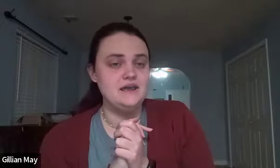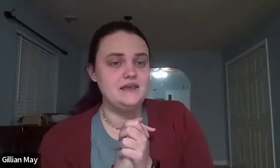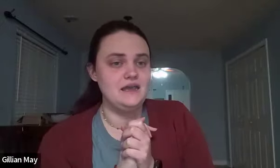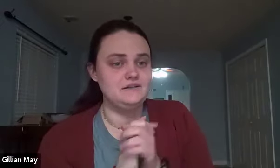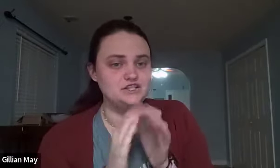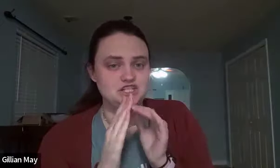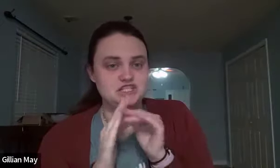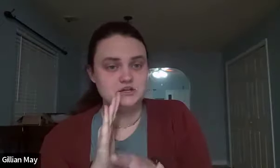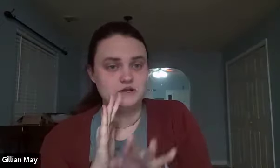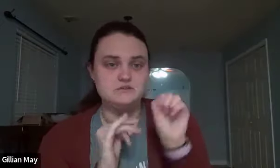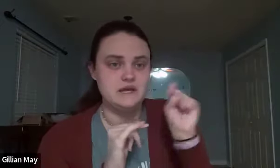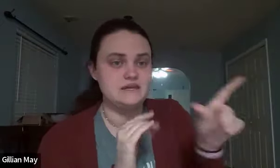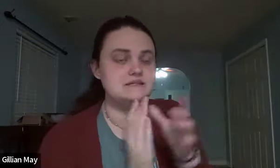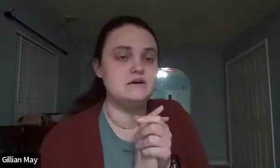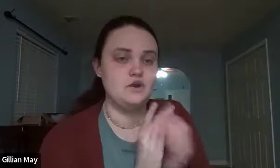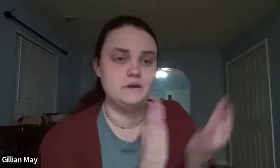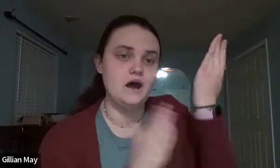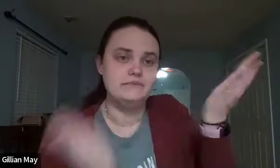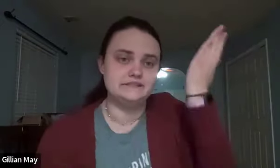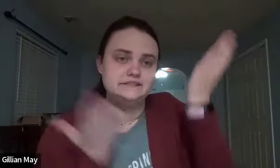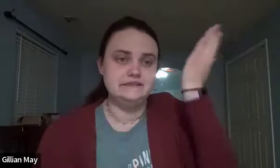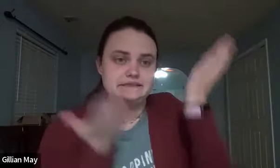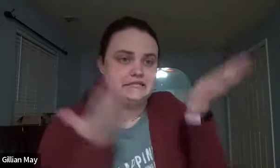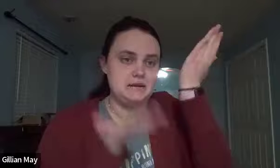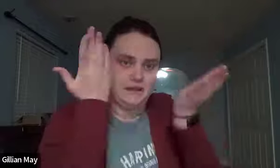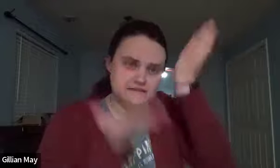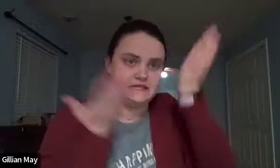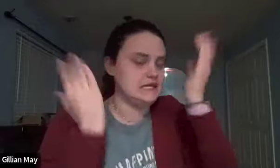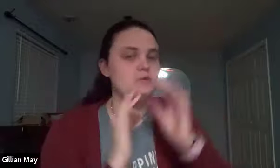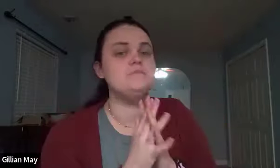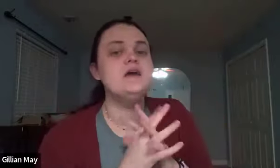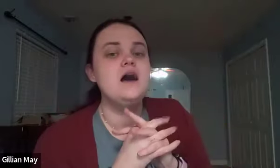My English has just decreased with my ASL going up. It's not a balanced thing anymore.